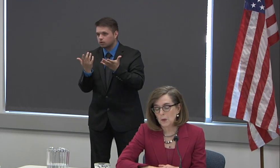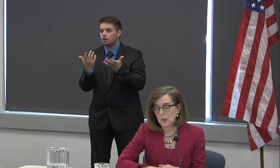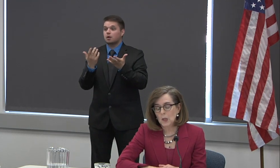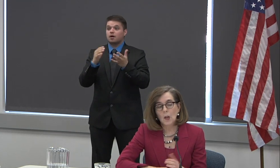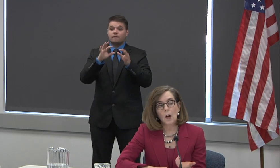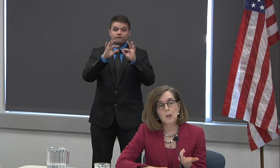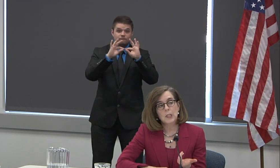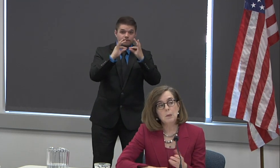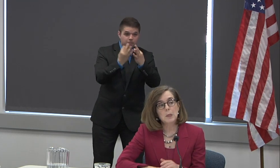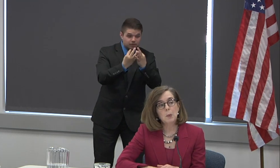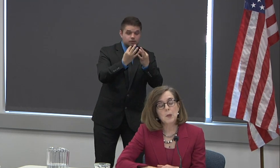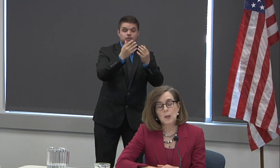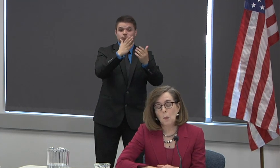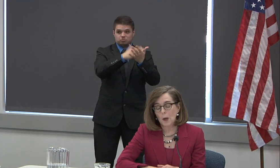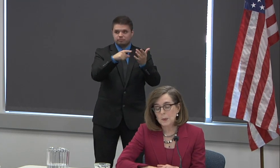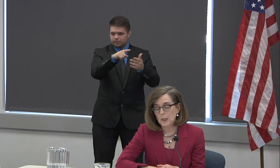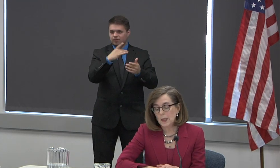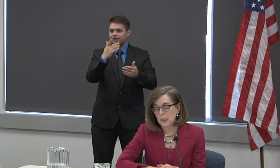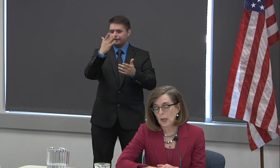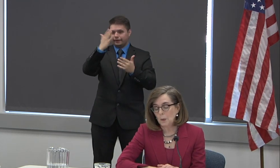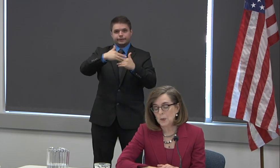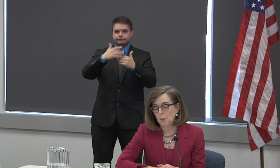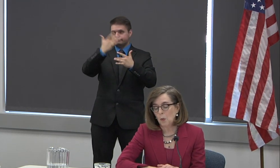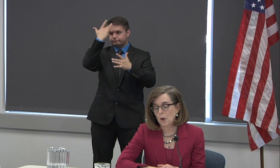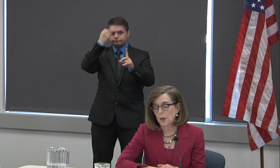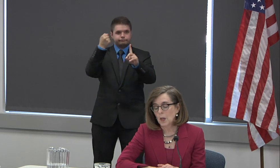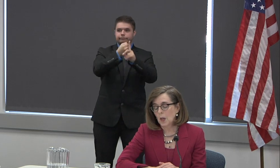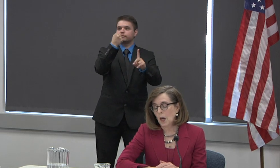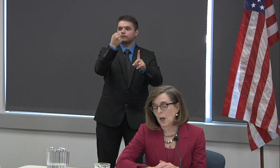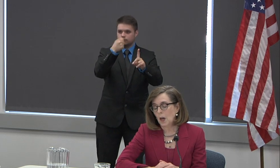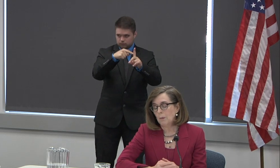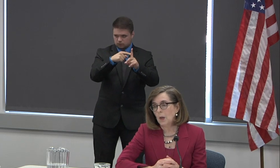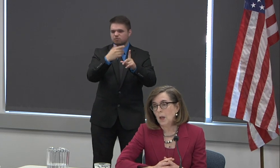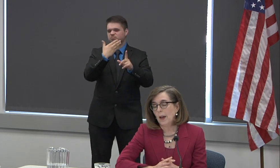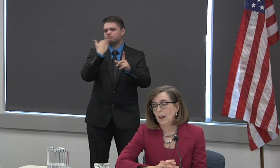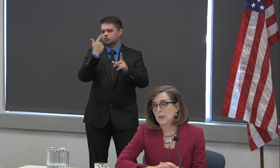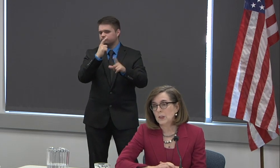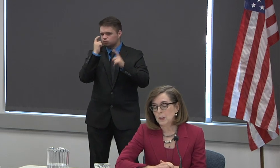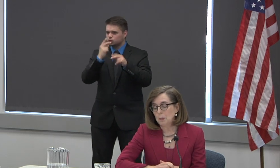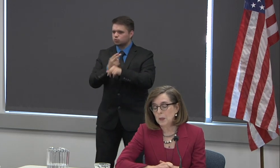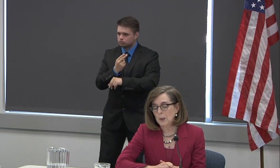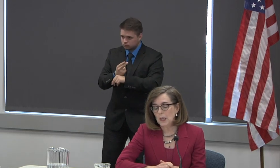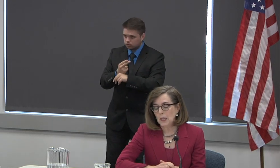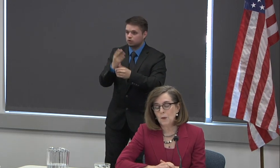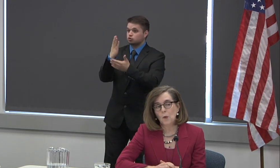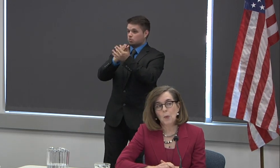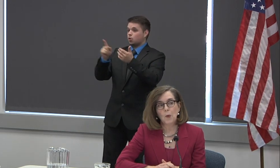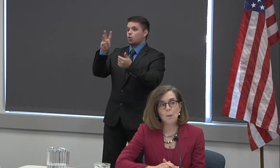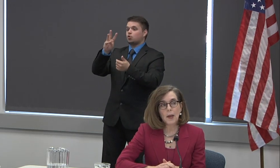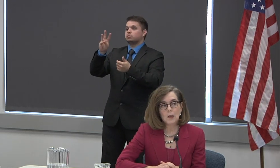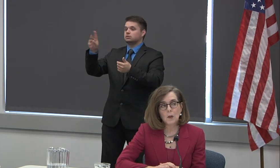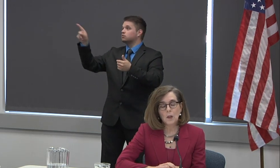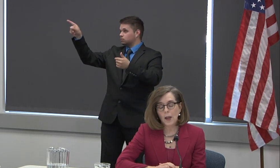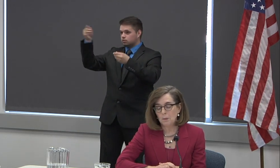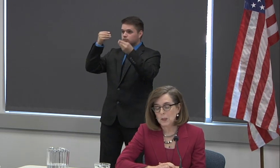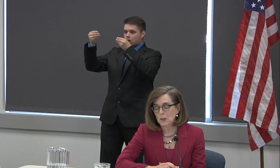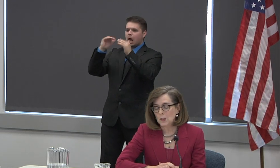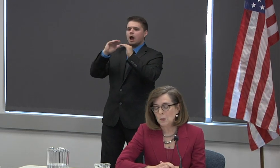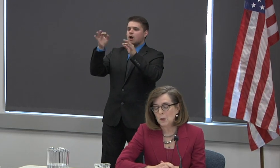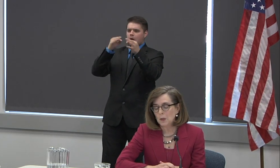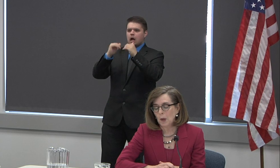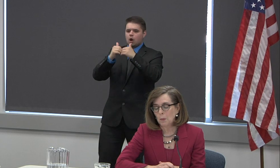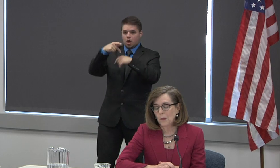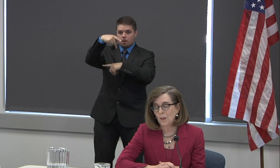members, our team is building a website to help support access to PPE for both medical and business